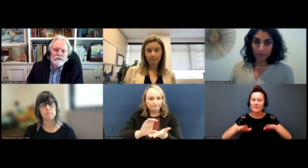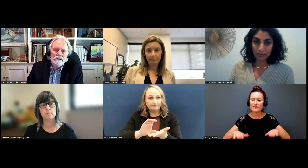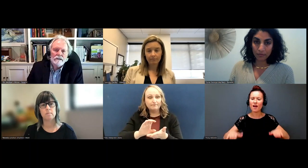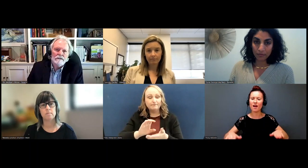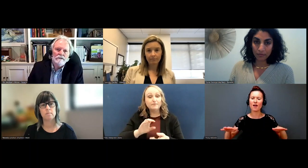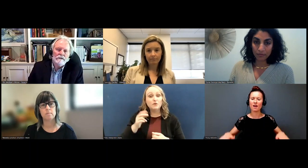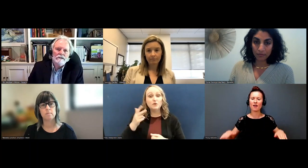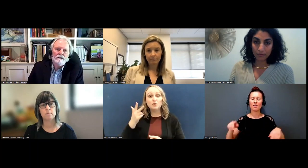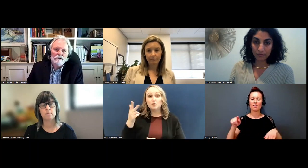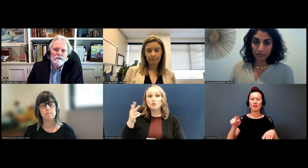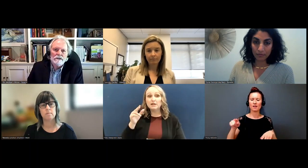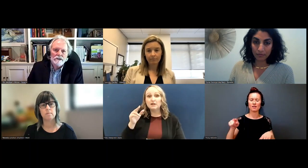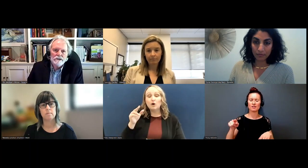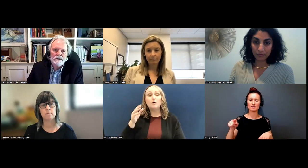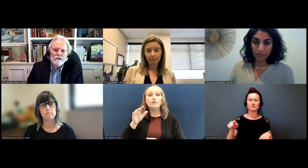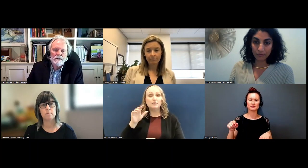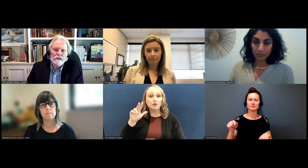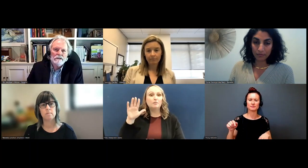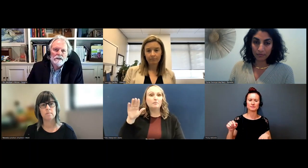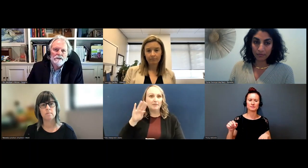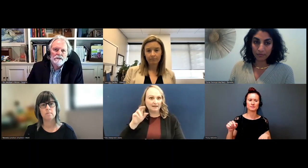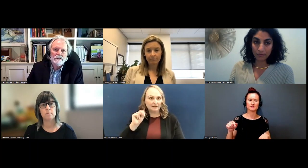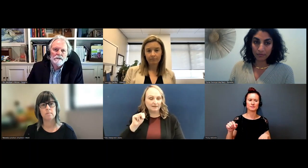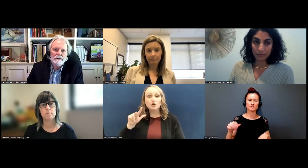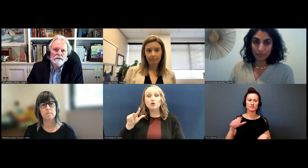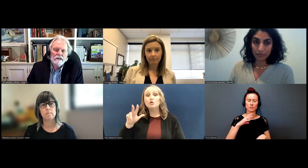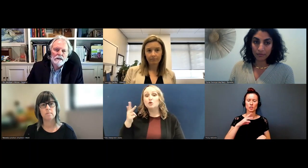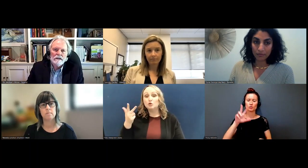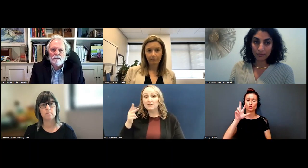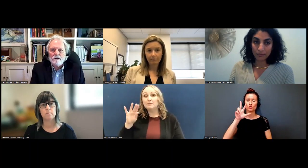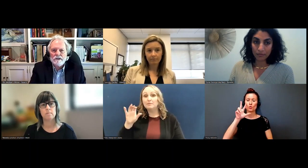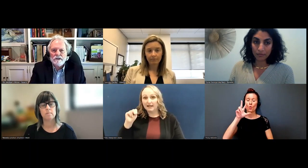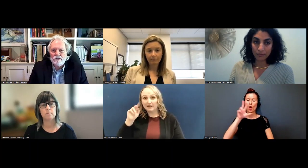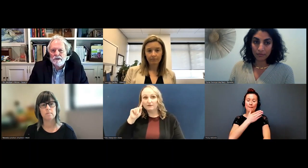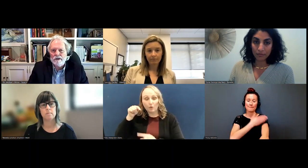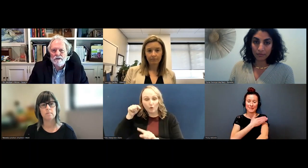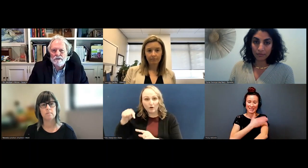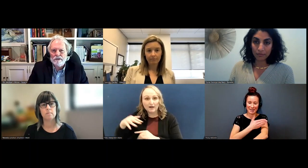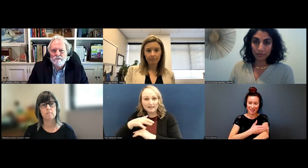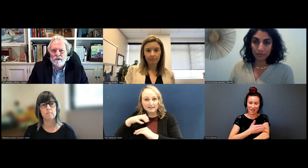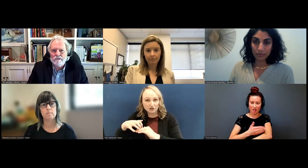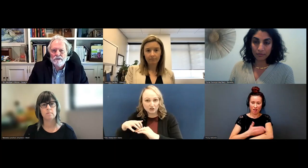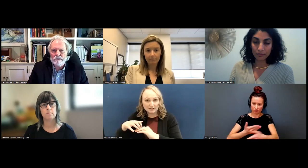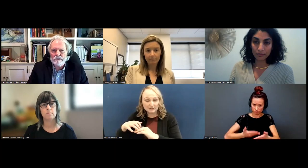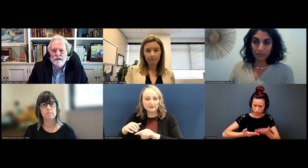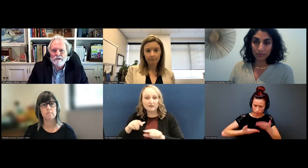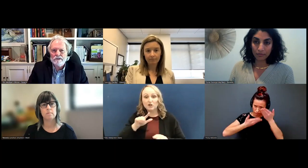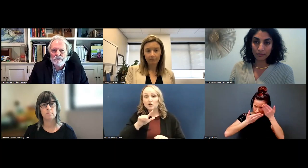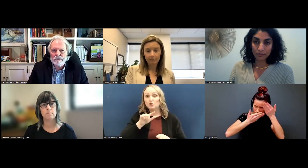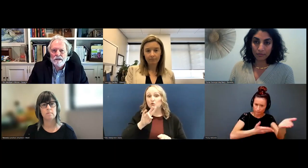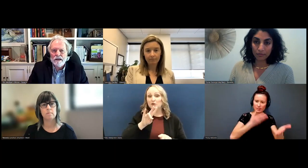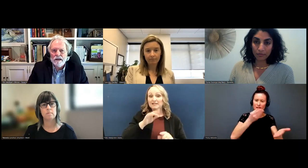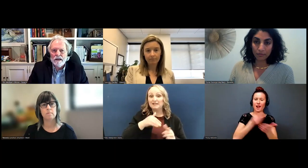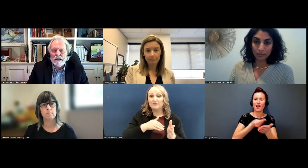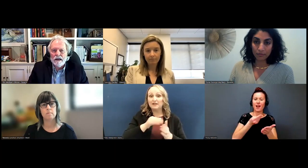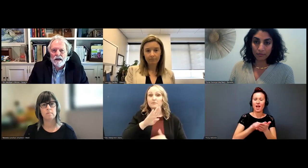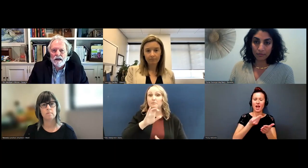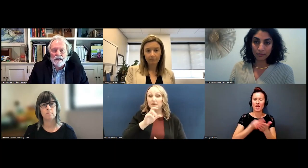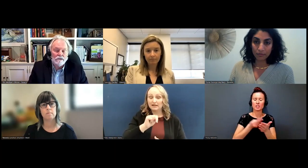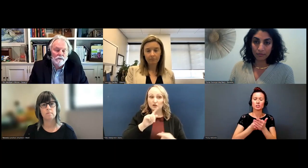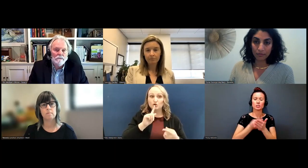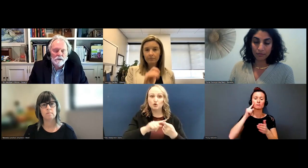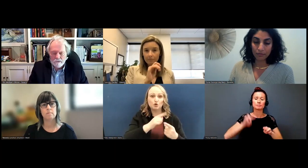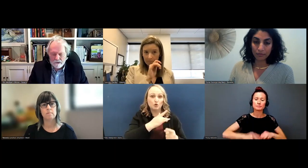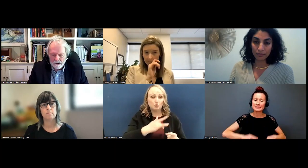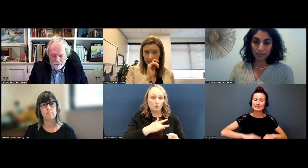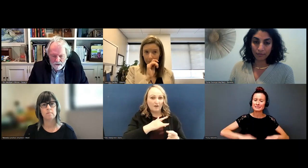of it directed towards Indigenous organizations, communities, $27 billion to the provinces and territories.